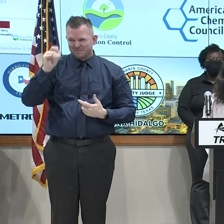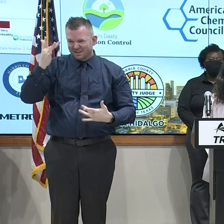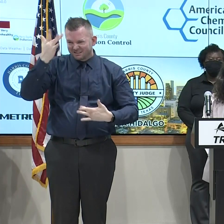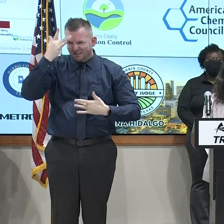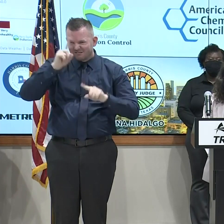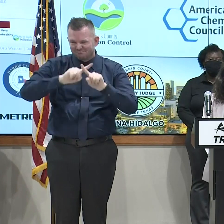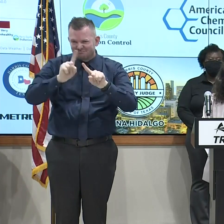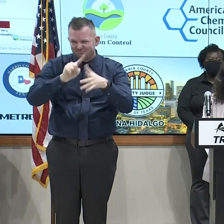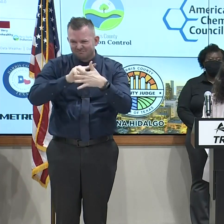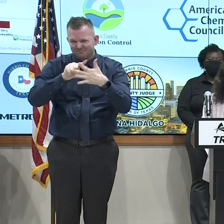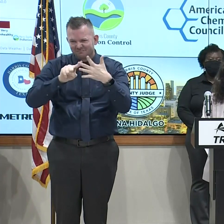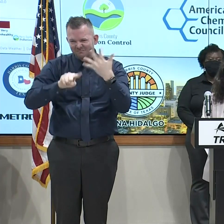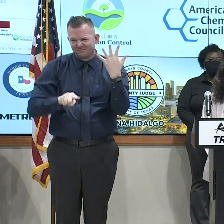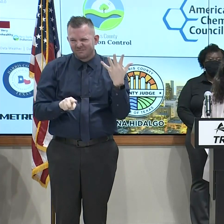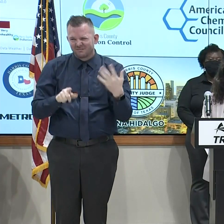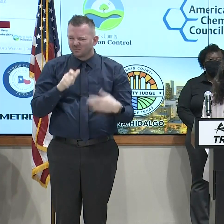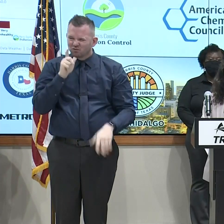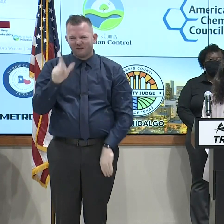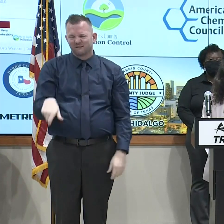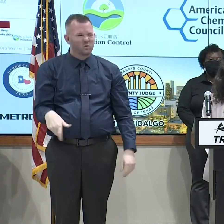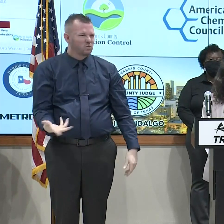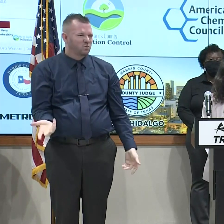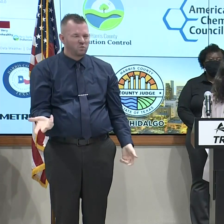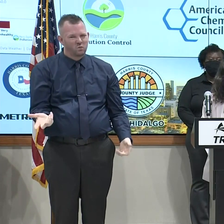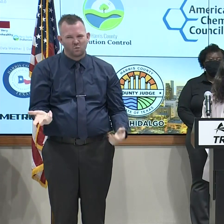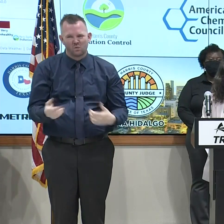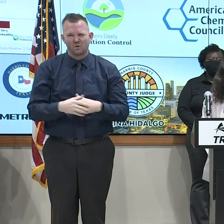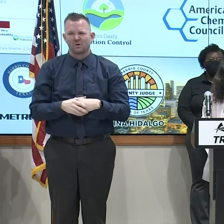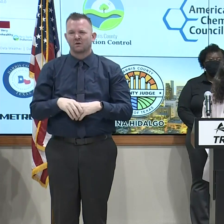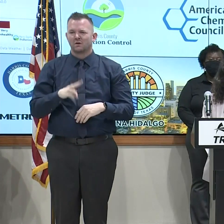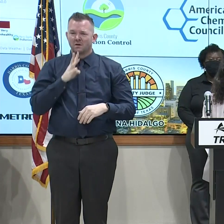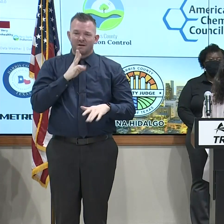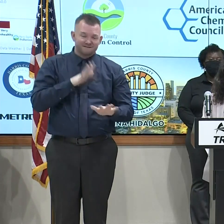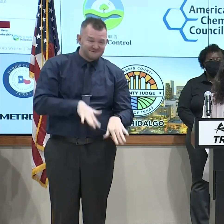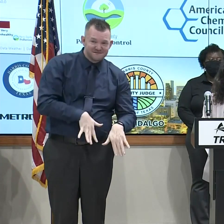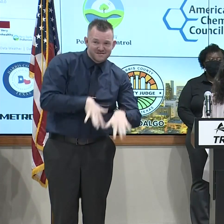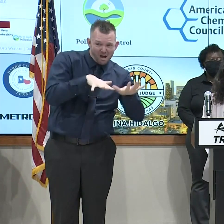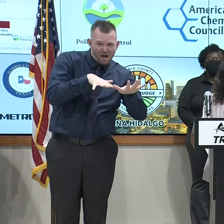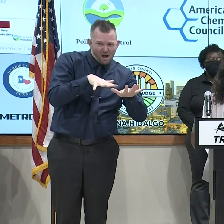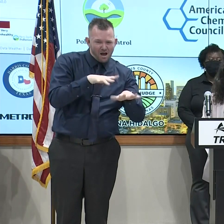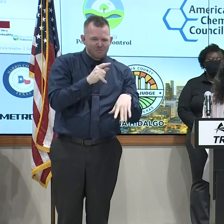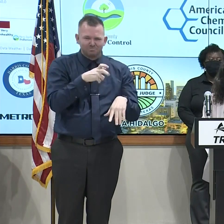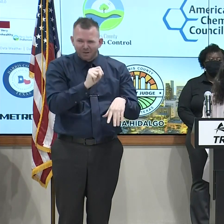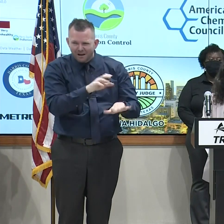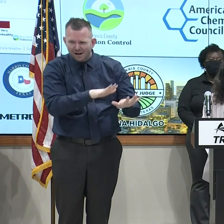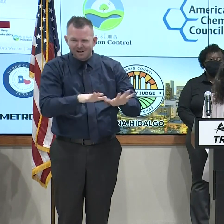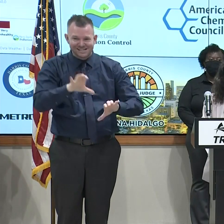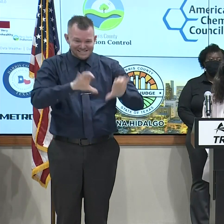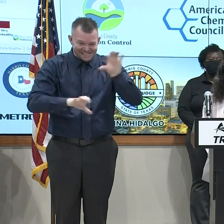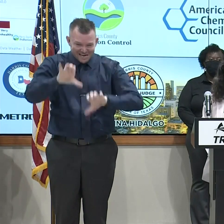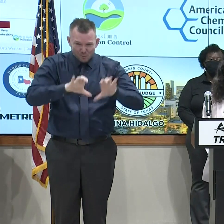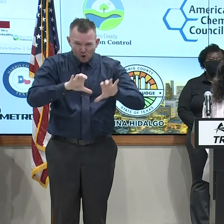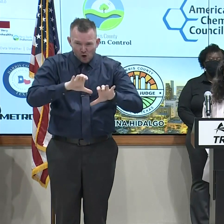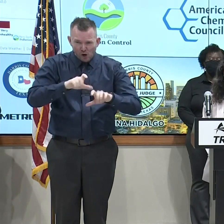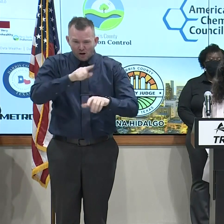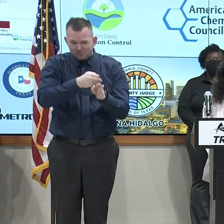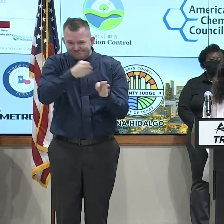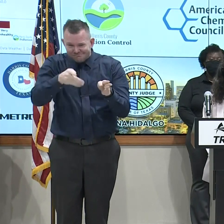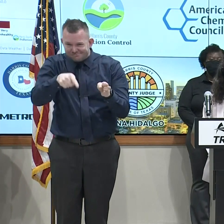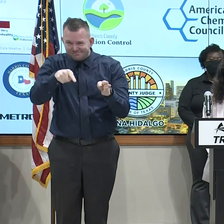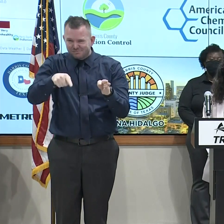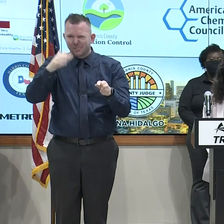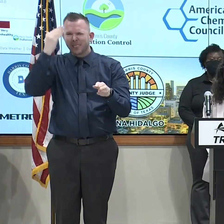in a floodplain, whether there's a chemical plant next door. Already, we're